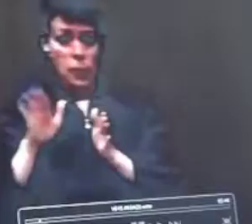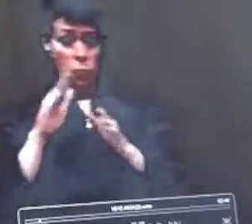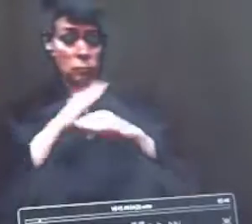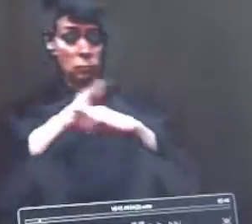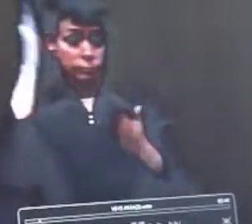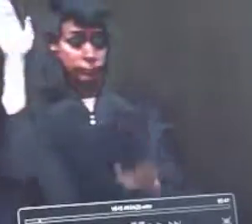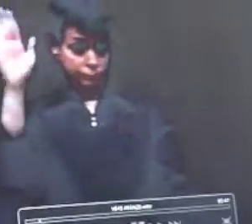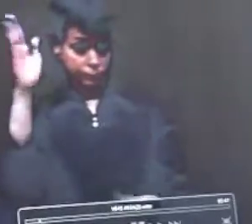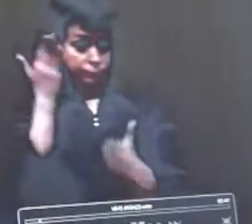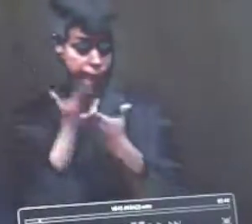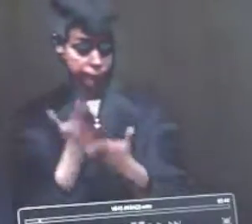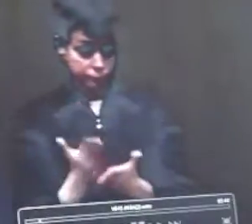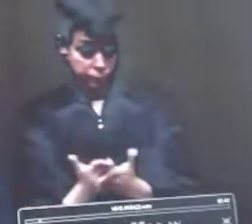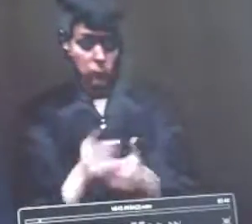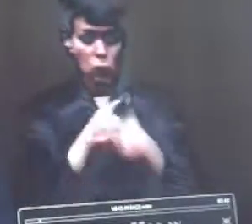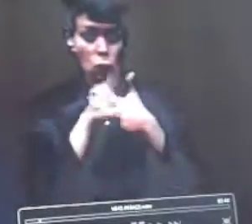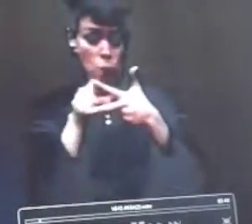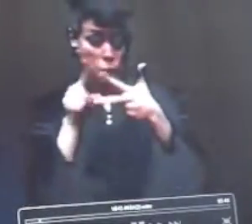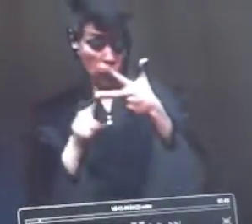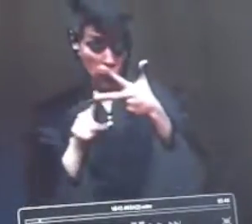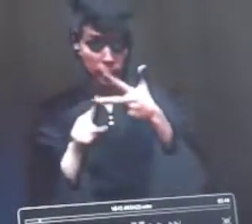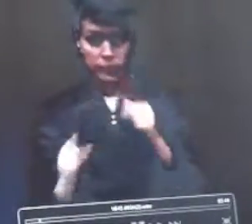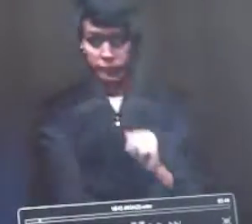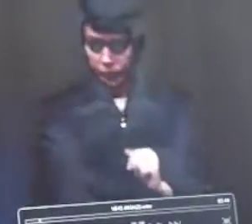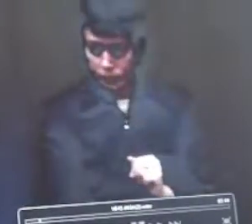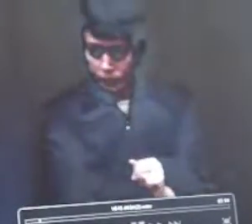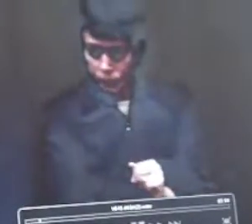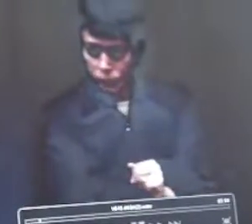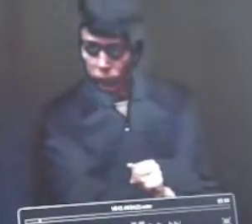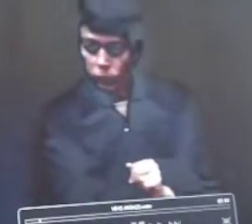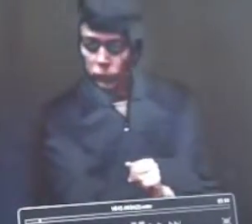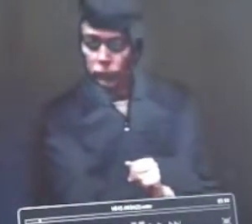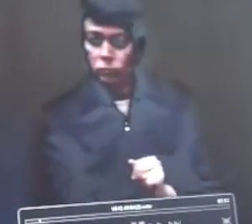and a cross-examination.